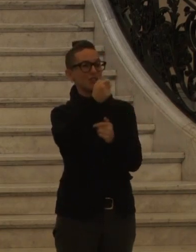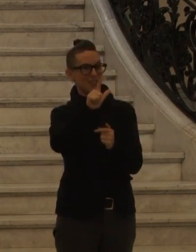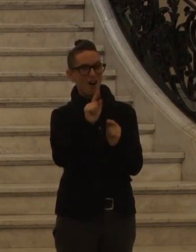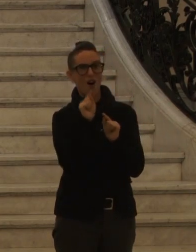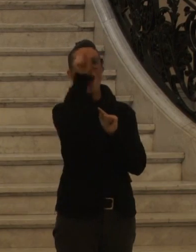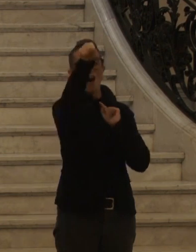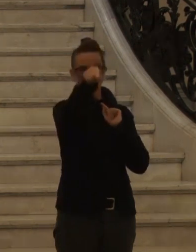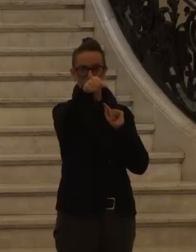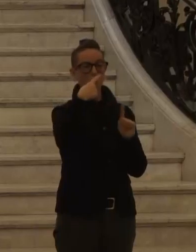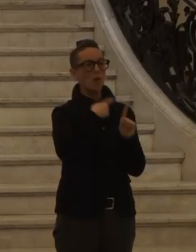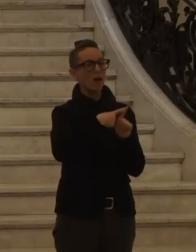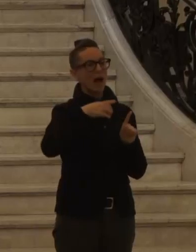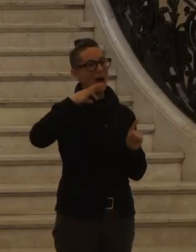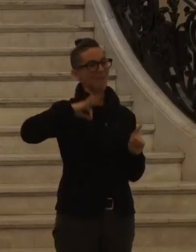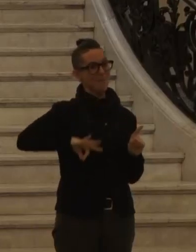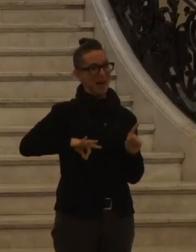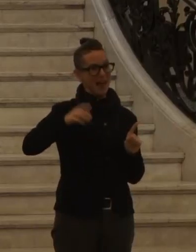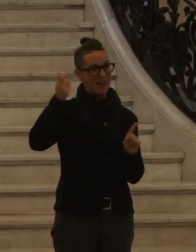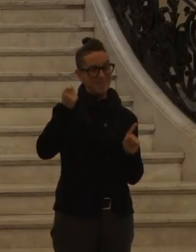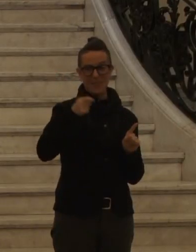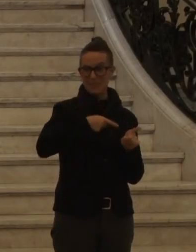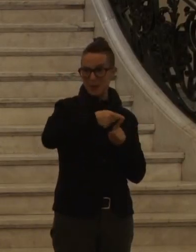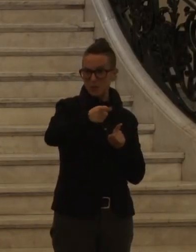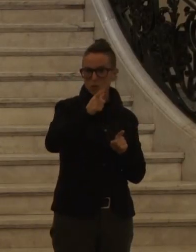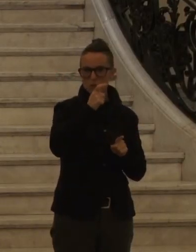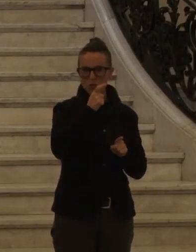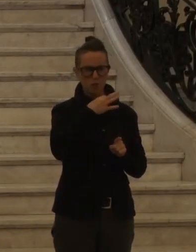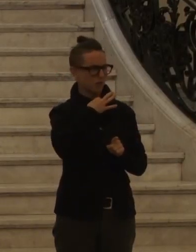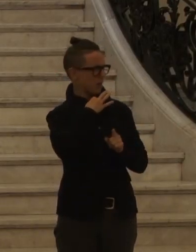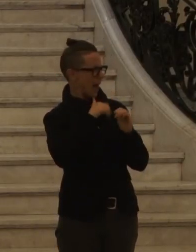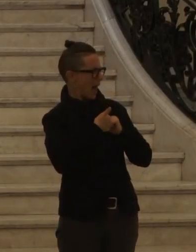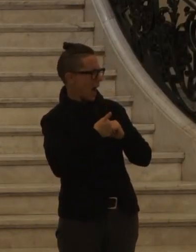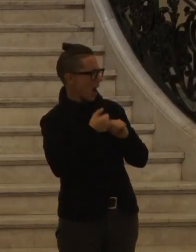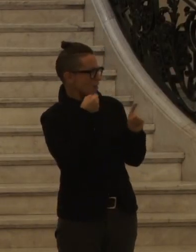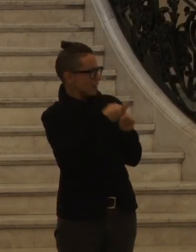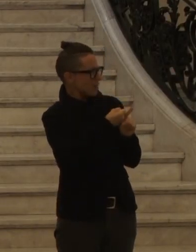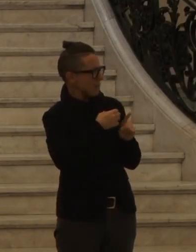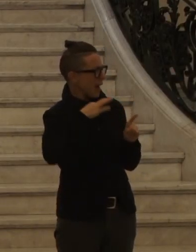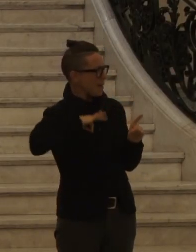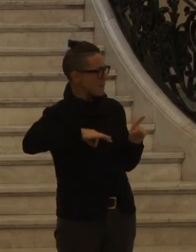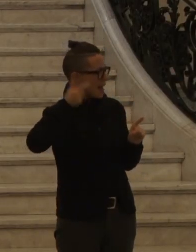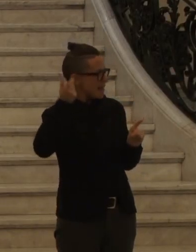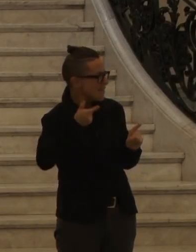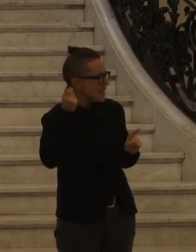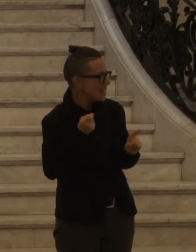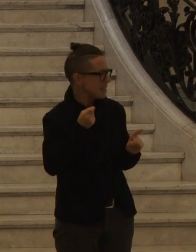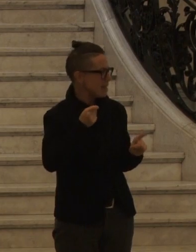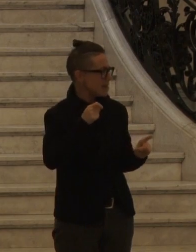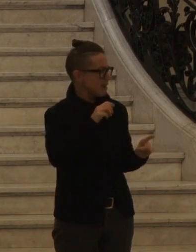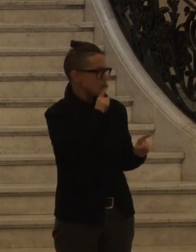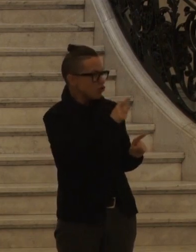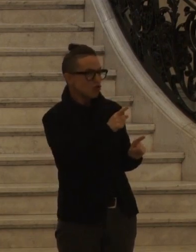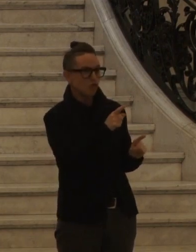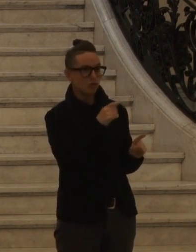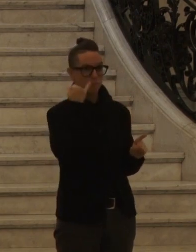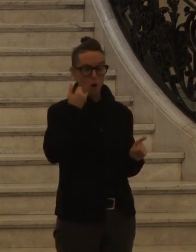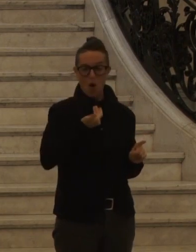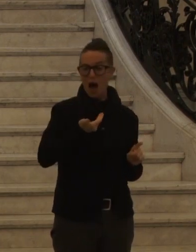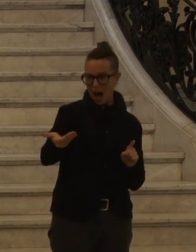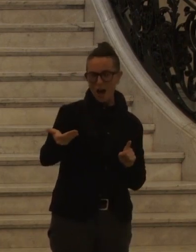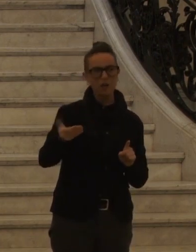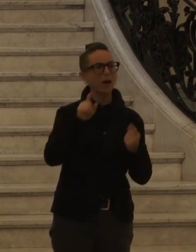a benefit specialist so that those who may wonder how this may impact their benefit, if they get employment, they